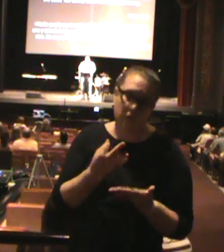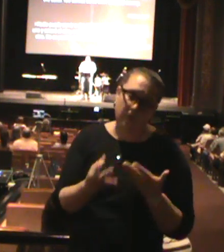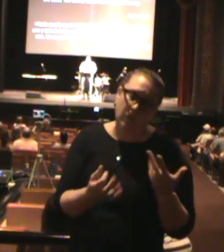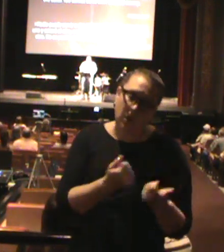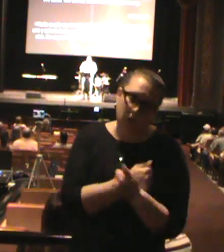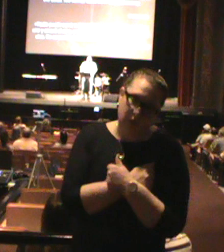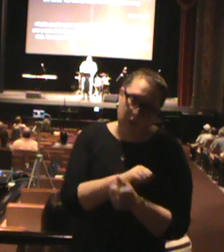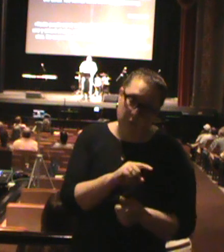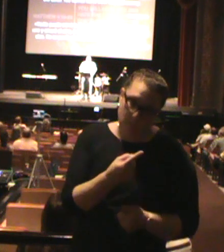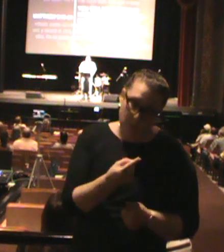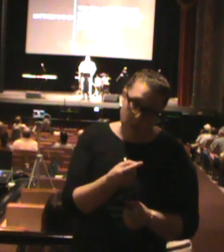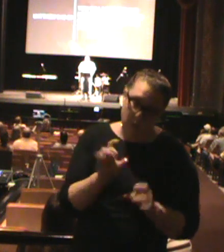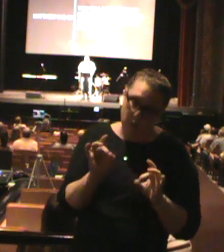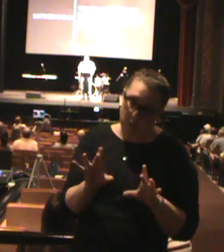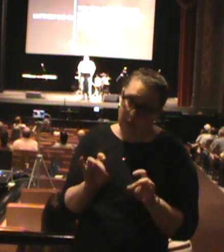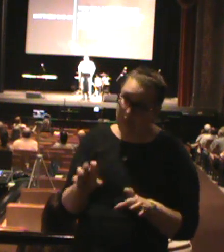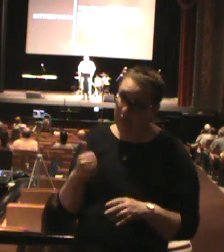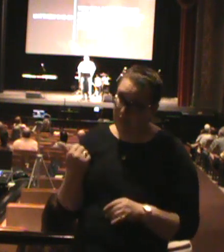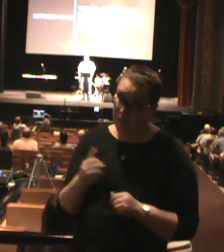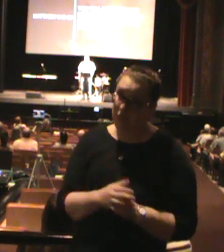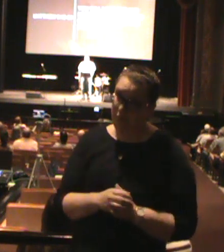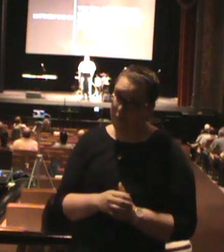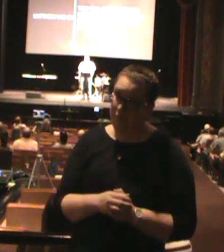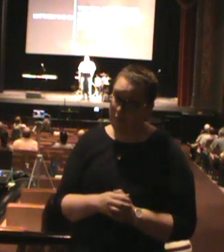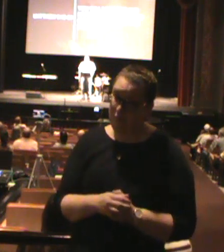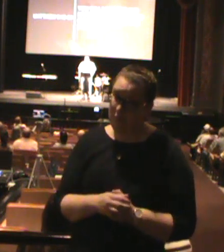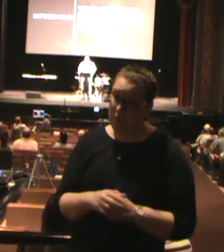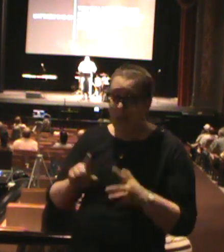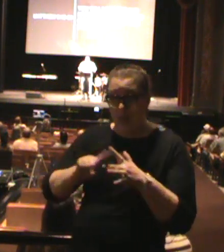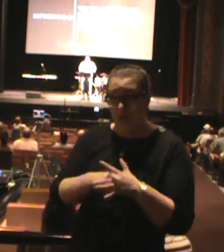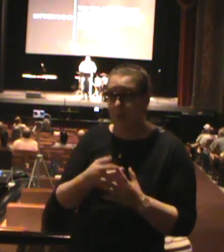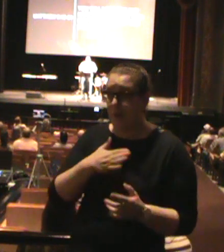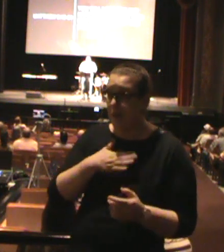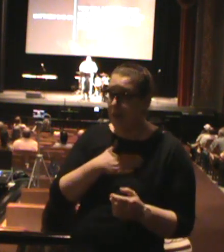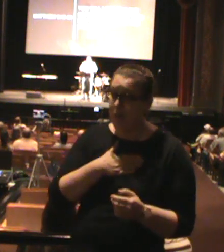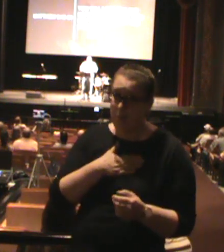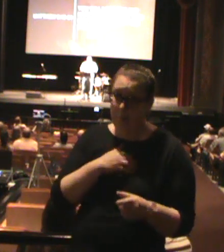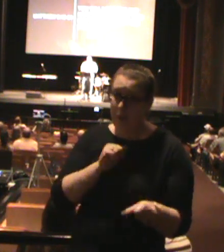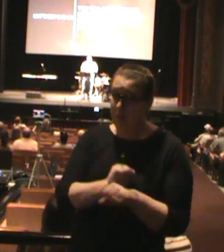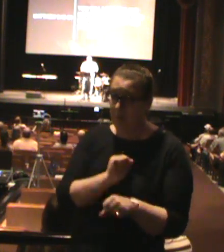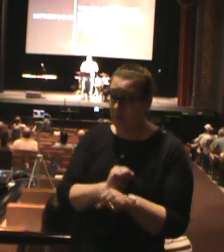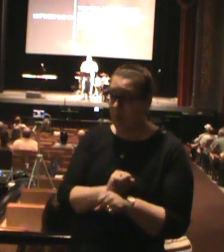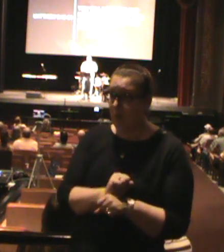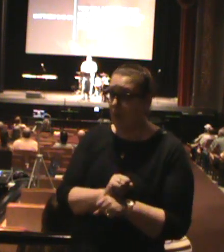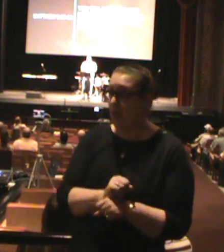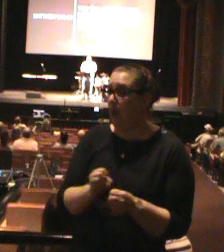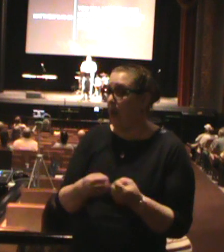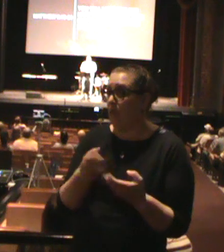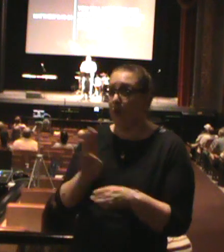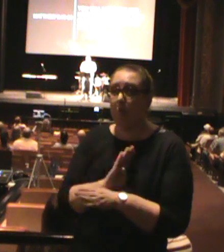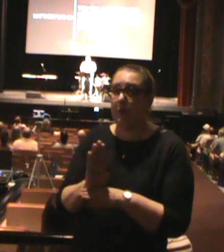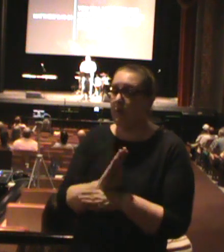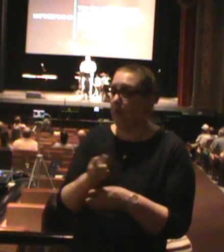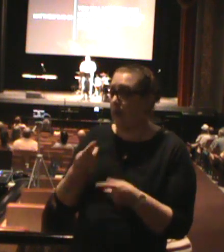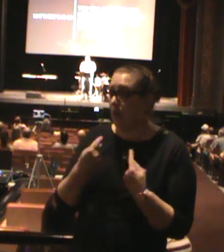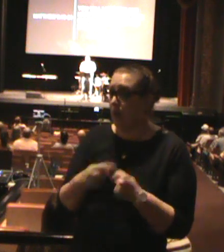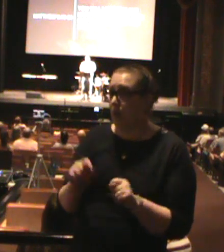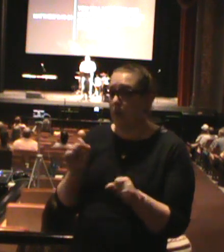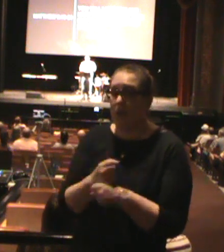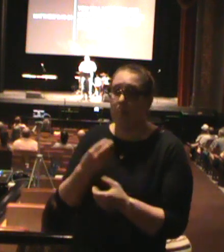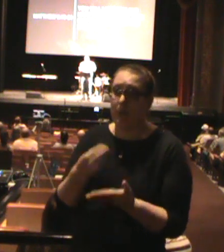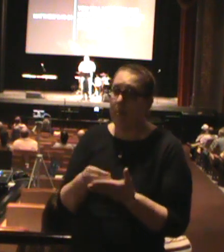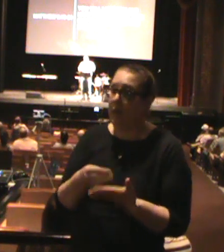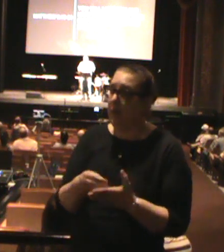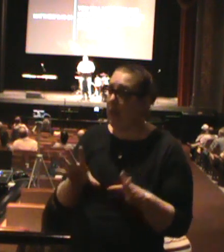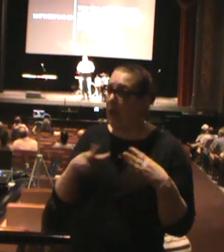to despise the other. At the beginning of my career, I spent so much time trying to make money that I had no time for church.